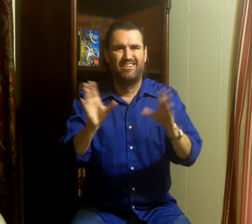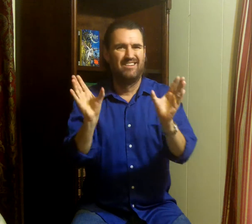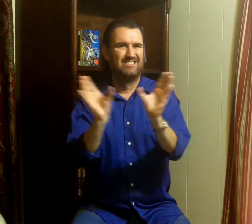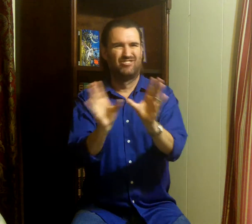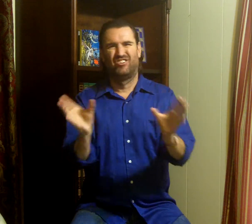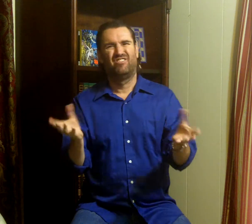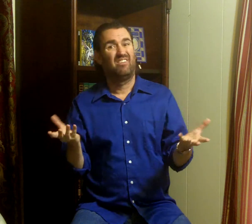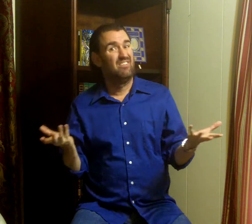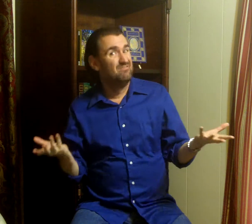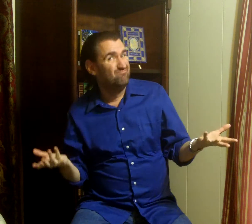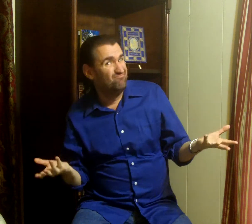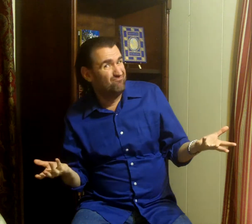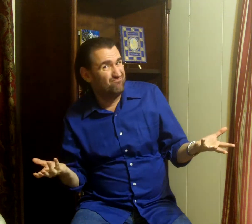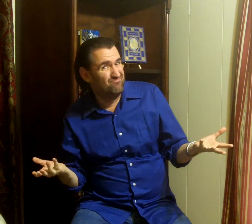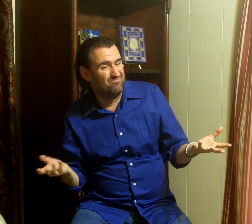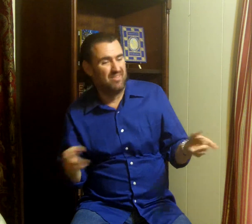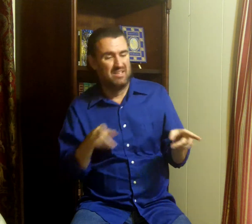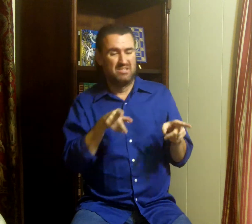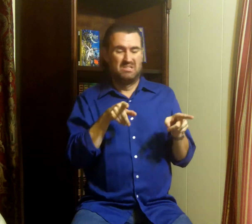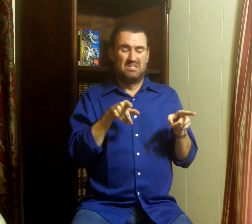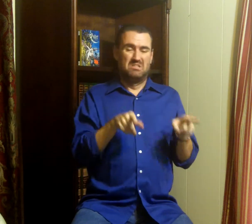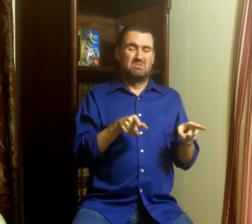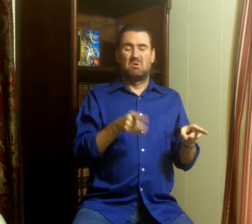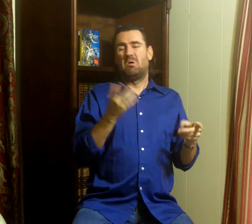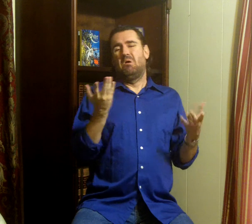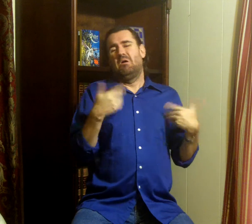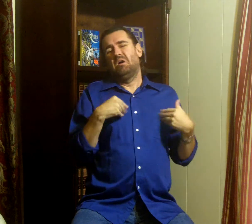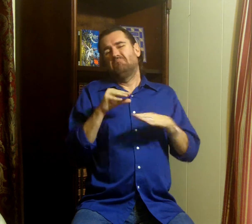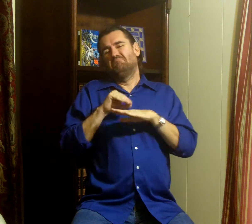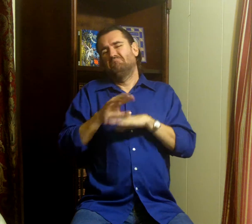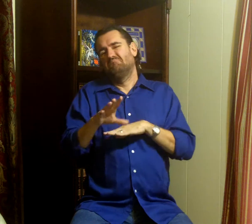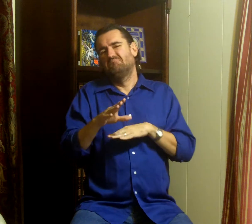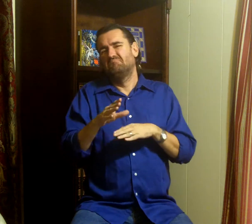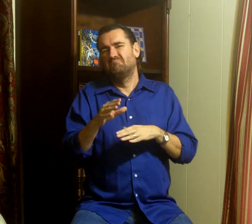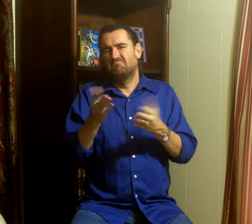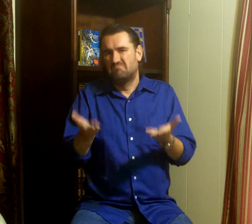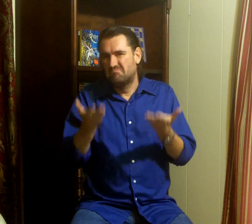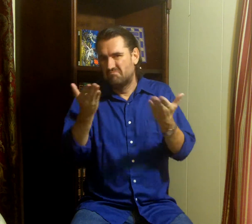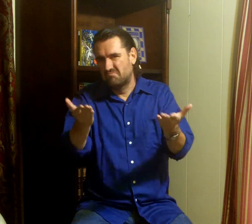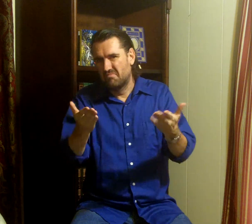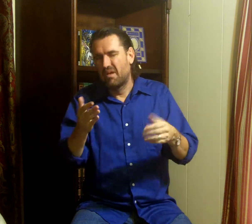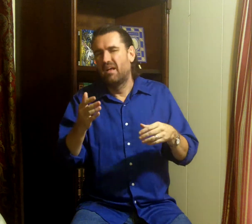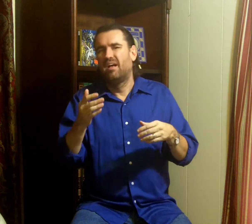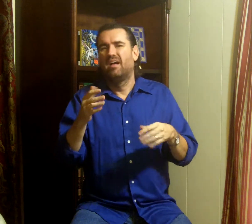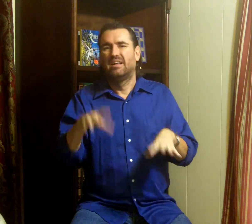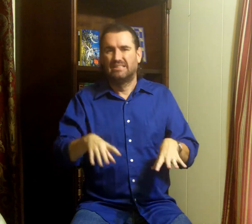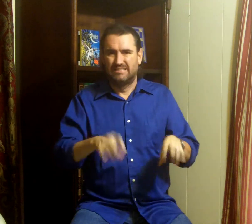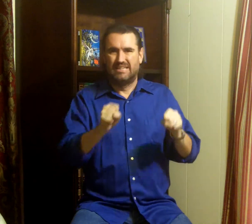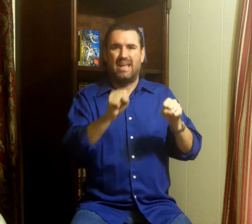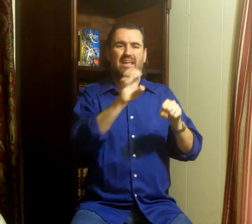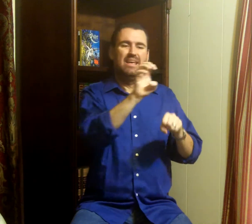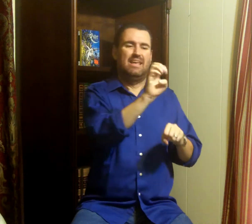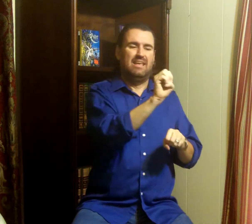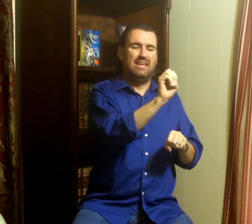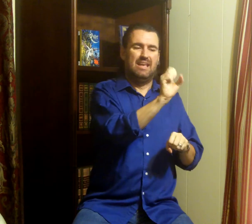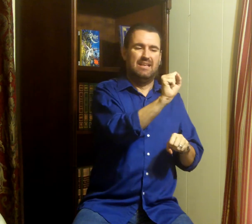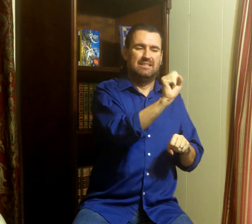need to do to enhance. So if you're a student, I always recommend take the ESSE test first and get